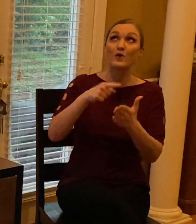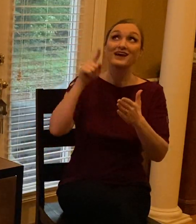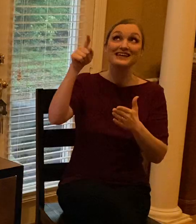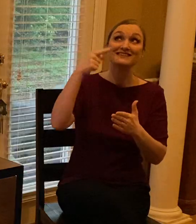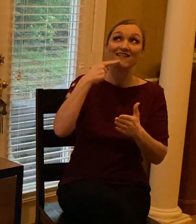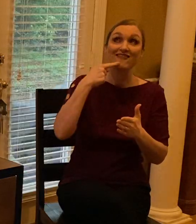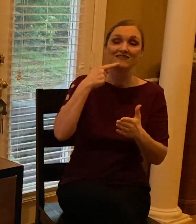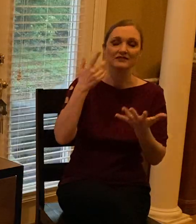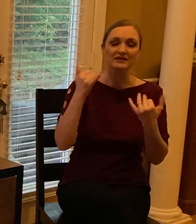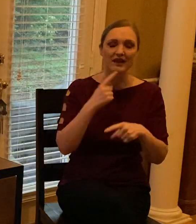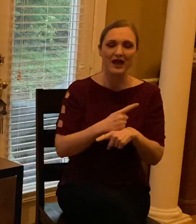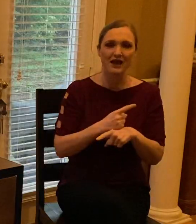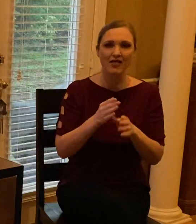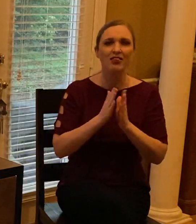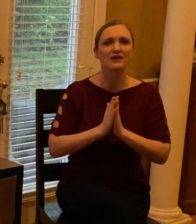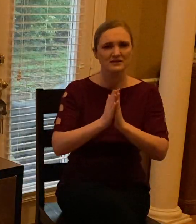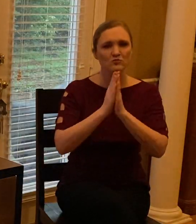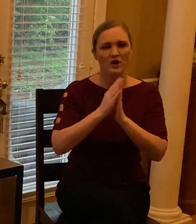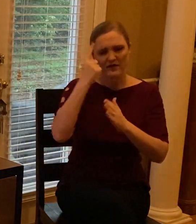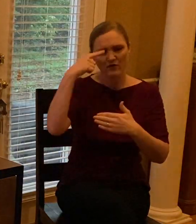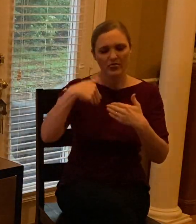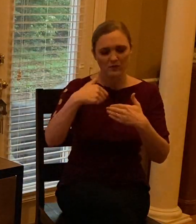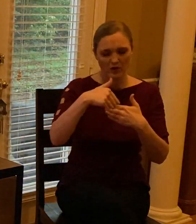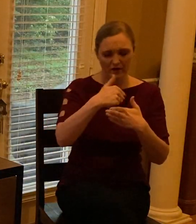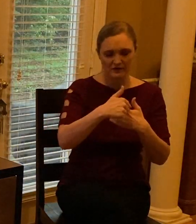today. Let us pray for the bread.